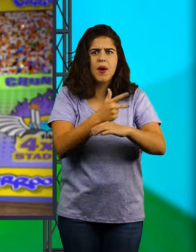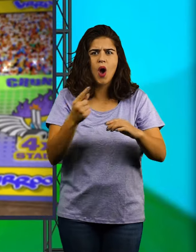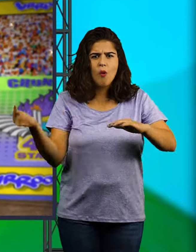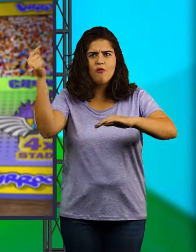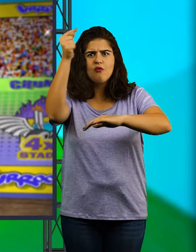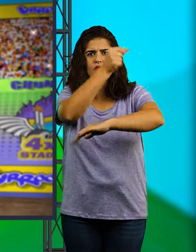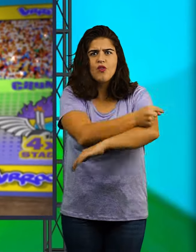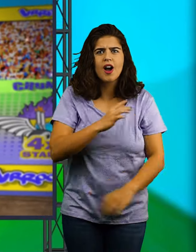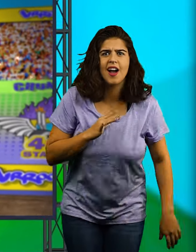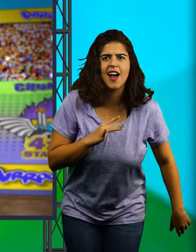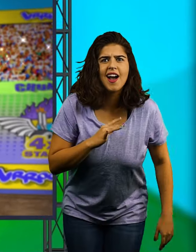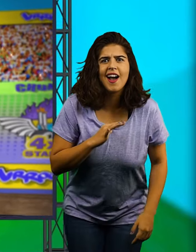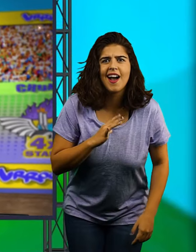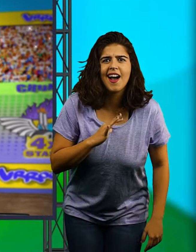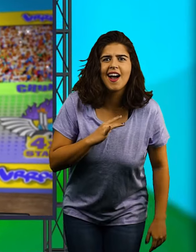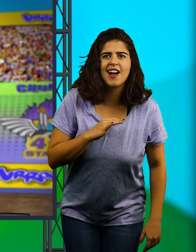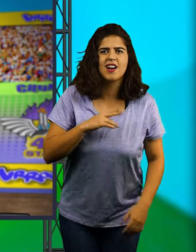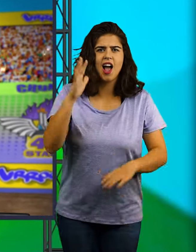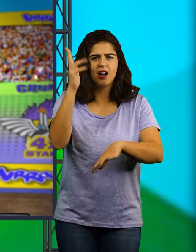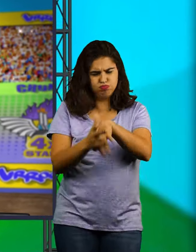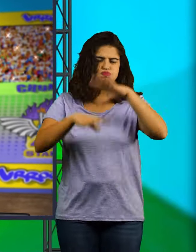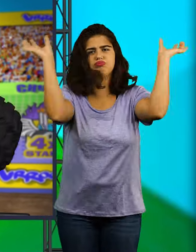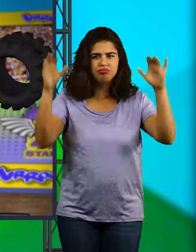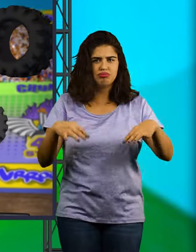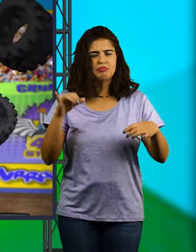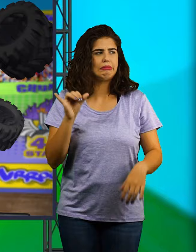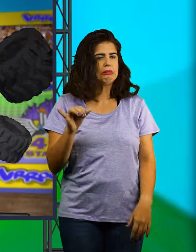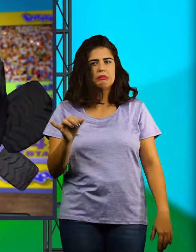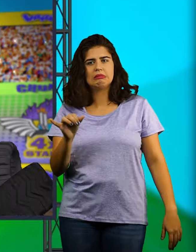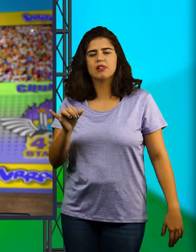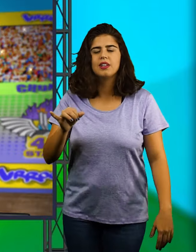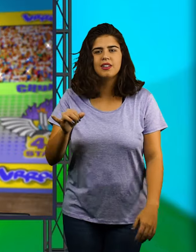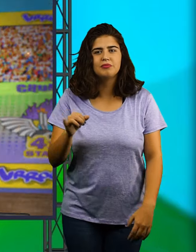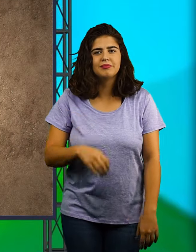tires and then crashes into them. Oof!